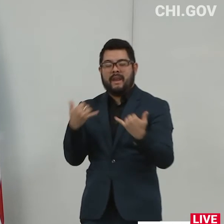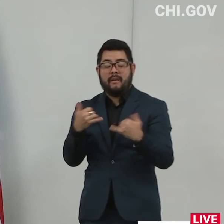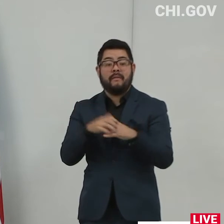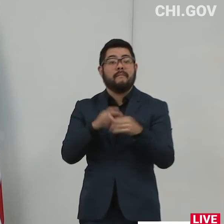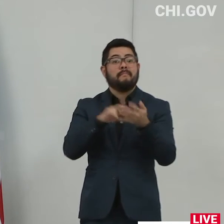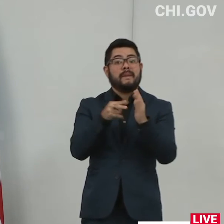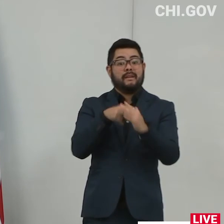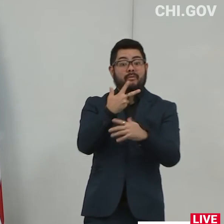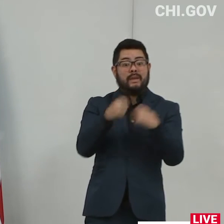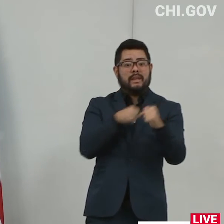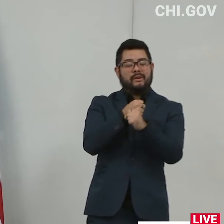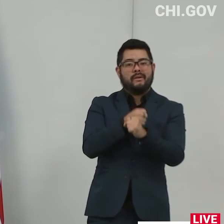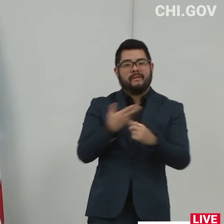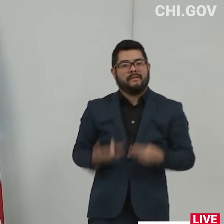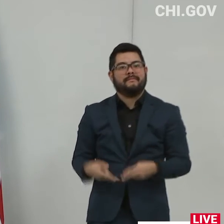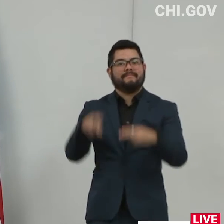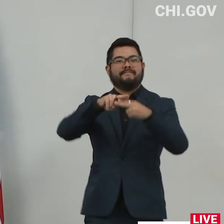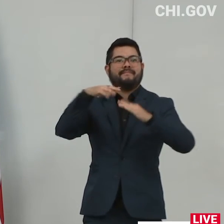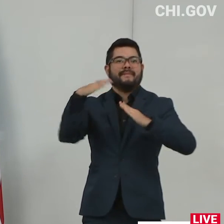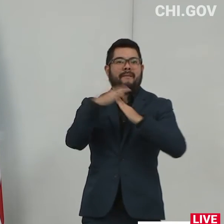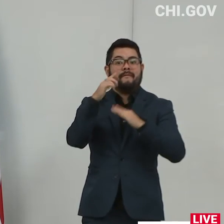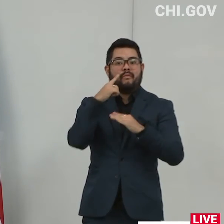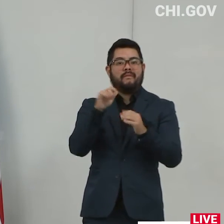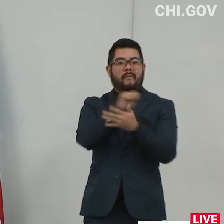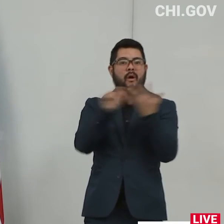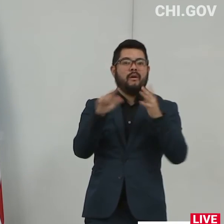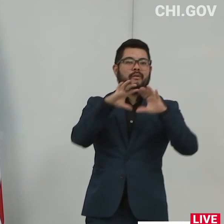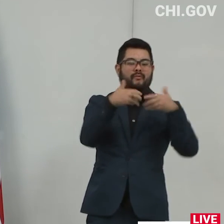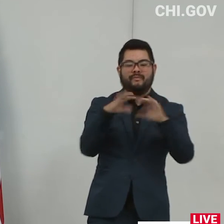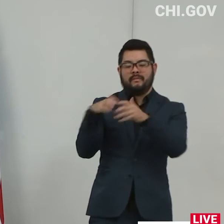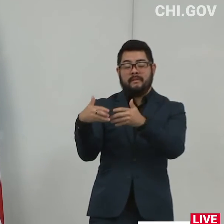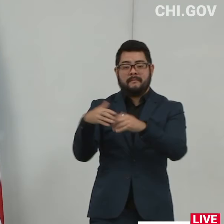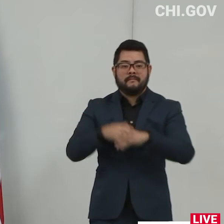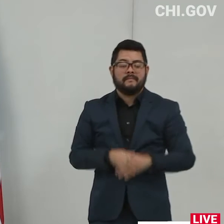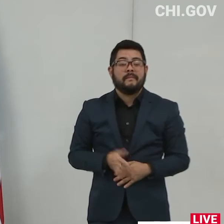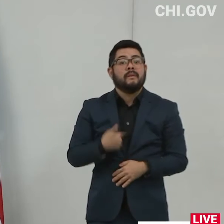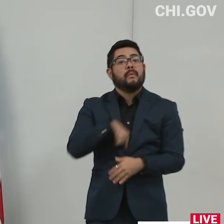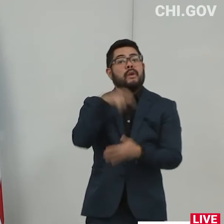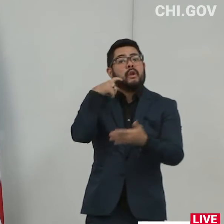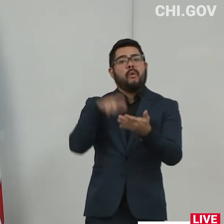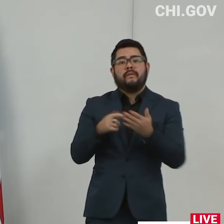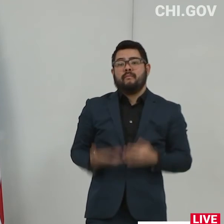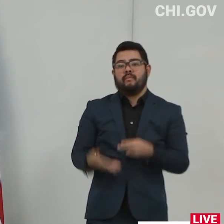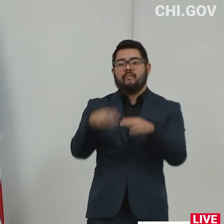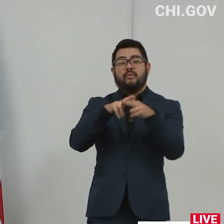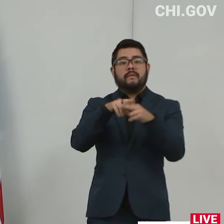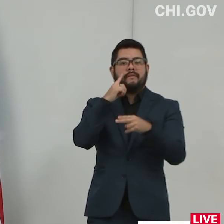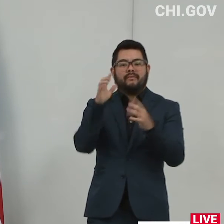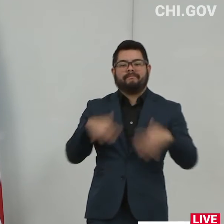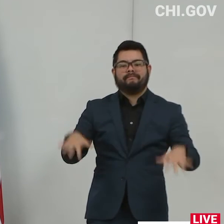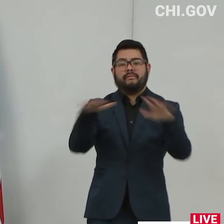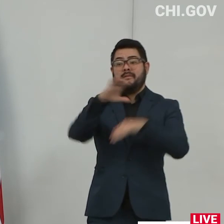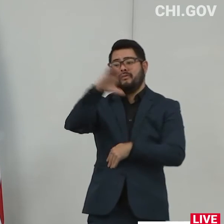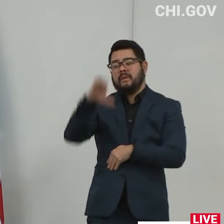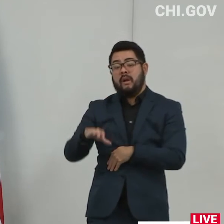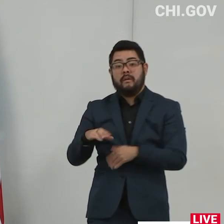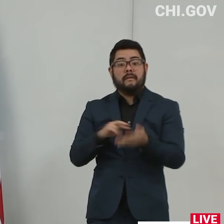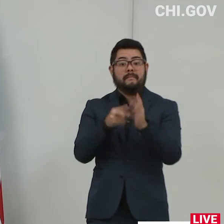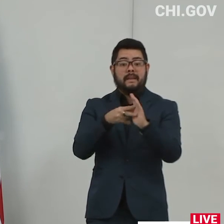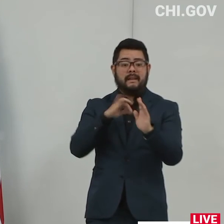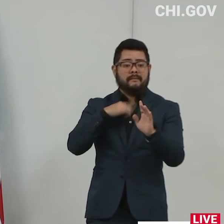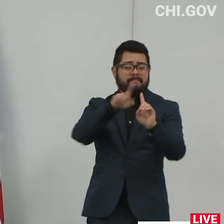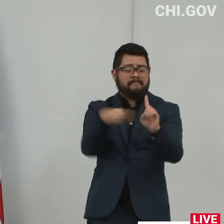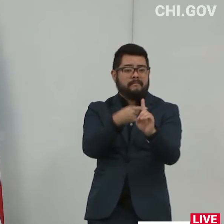largest increase among all groups in this district. We saw improvements across the entire city. This was not limited to